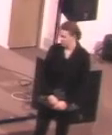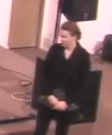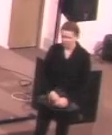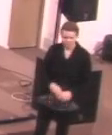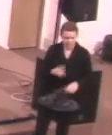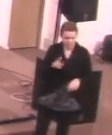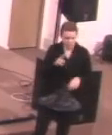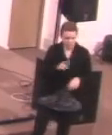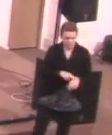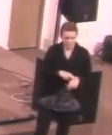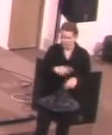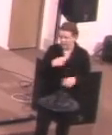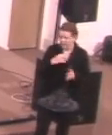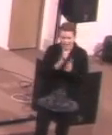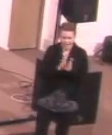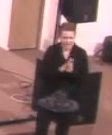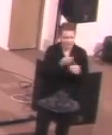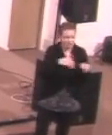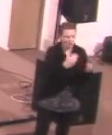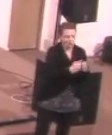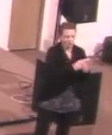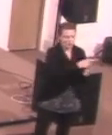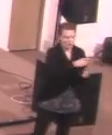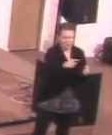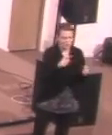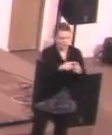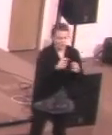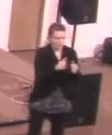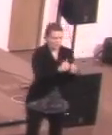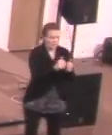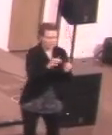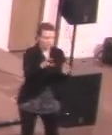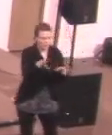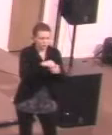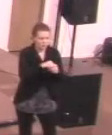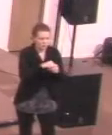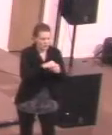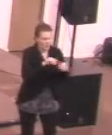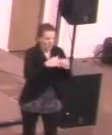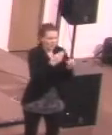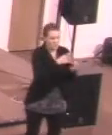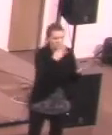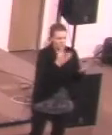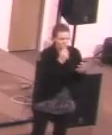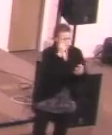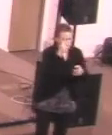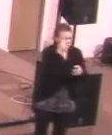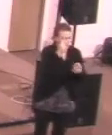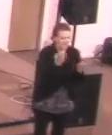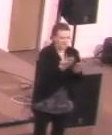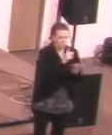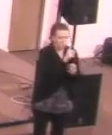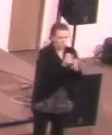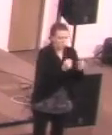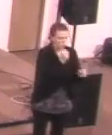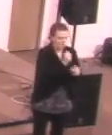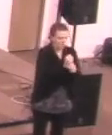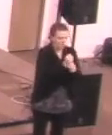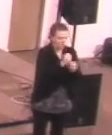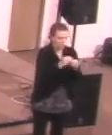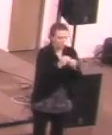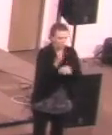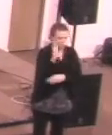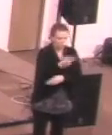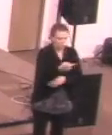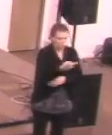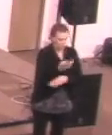we're going to ask everybody to participate in this. How many of you have been to Set Free for longer than a year? All right, so you know our joy song, because we end every